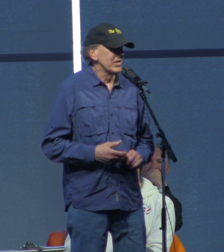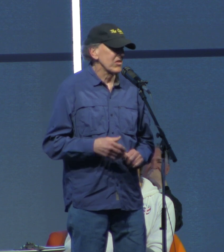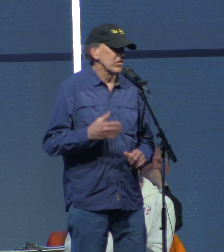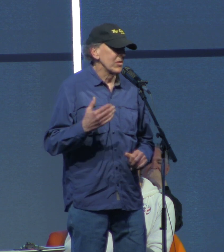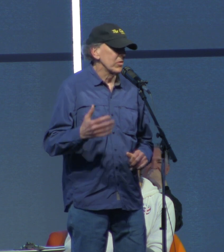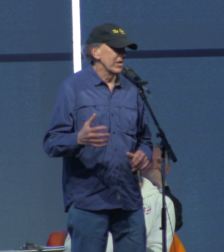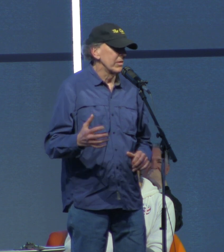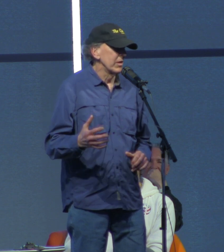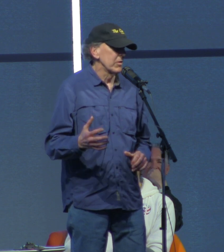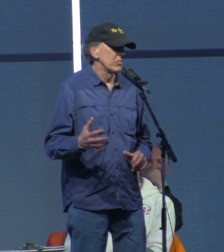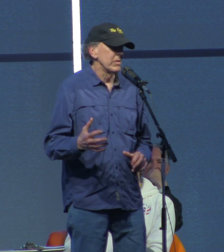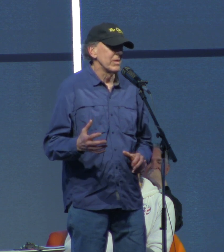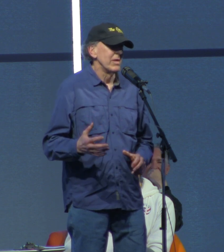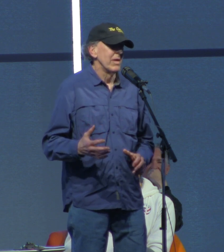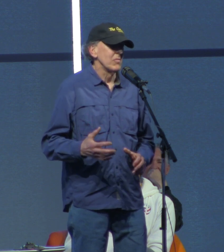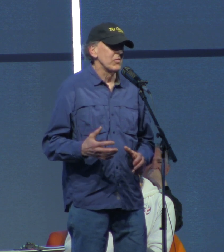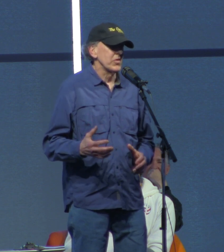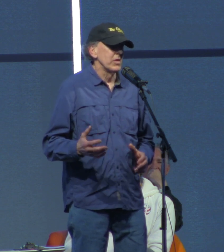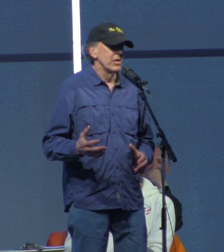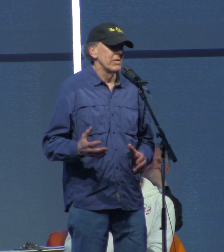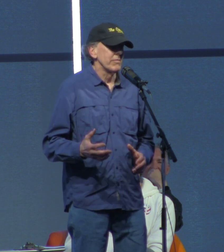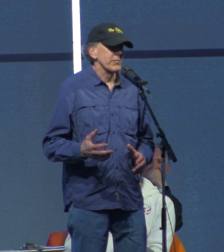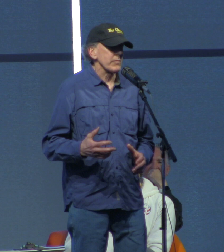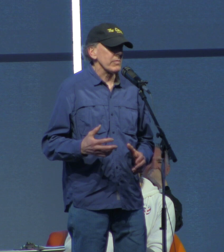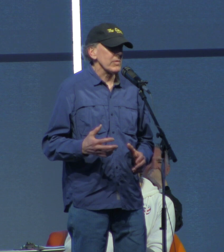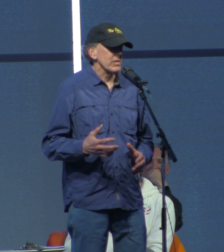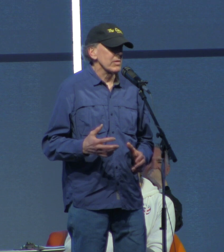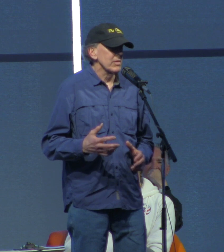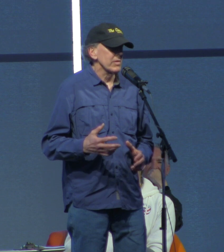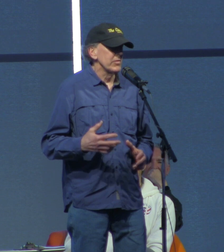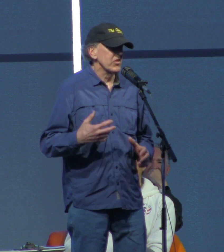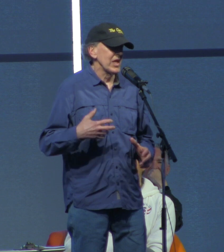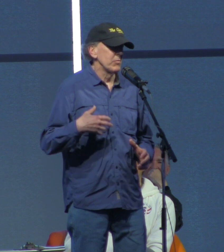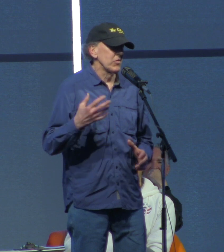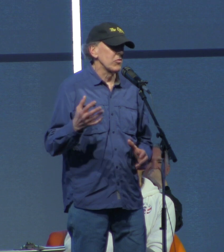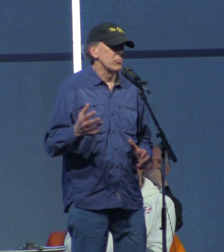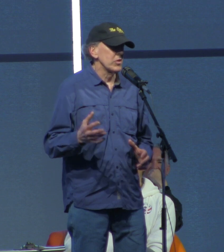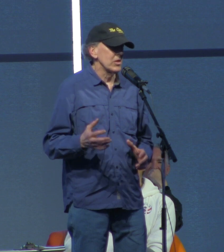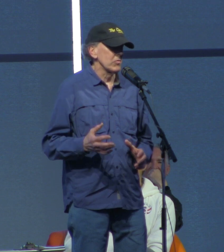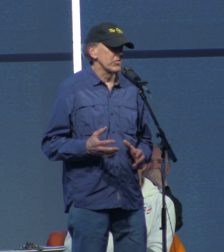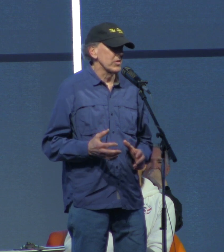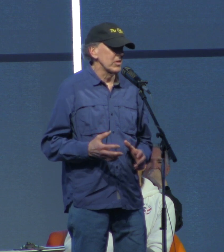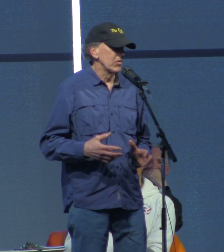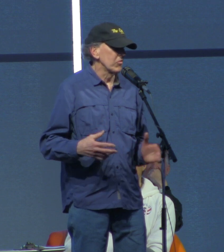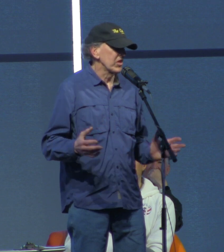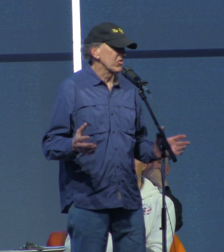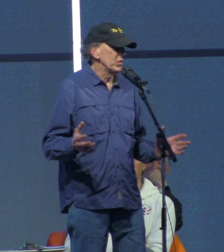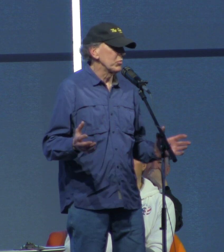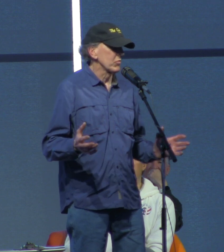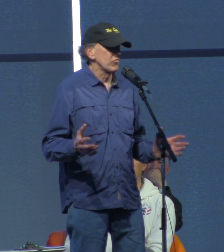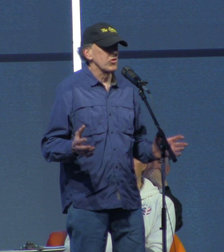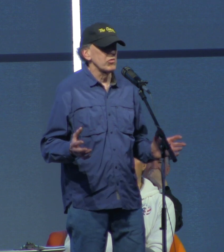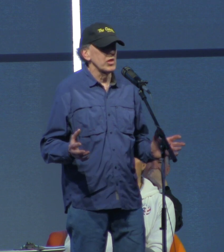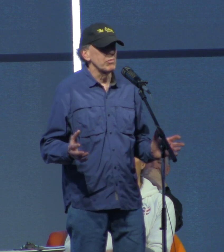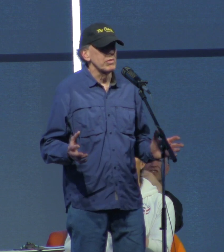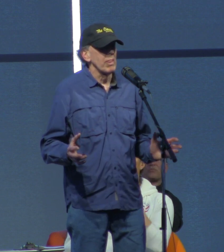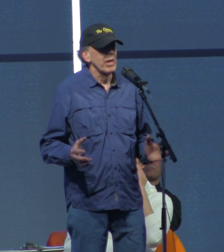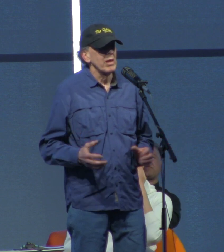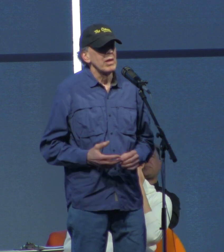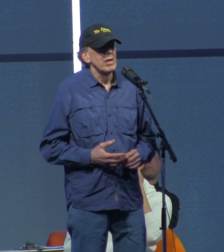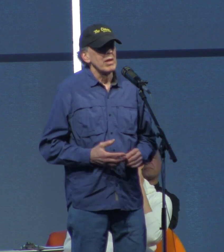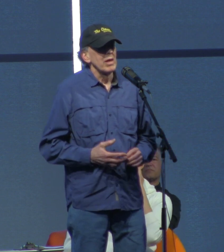then the next night, we had another one with, and this time it was a group reading with, and only 6 people showed